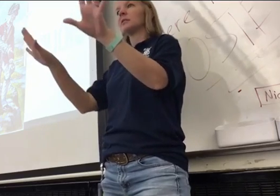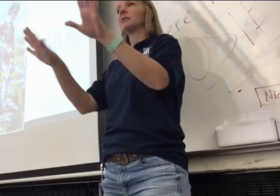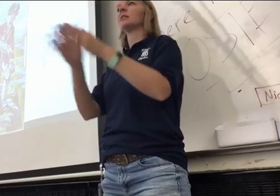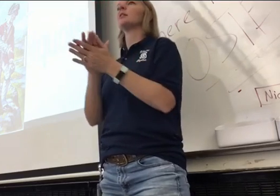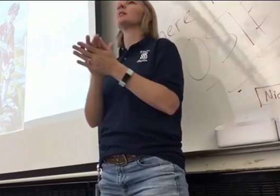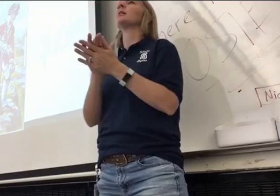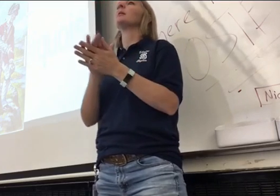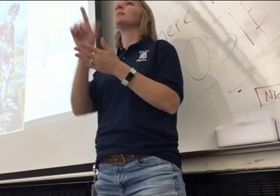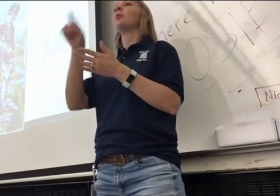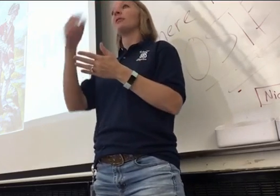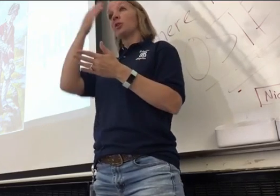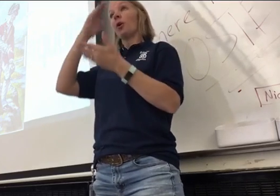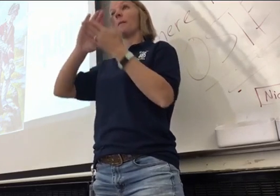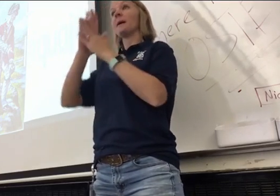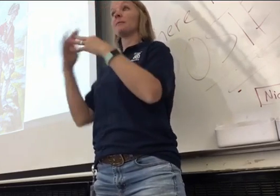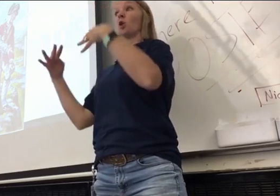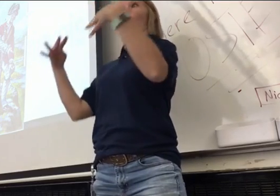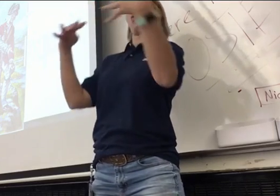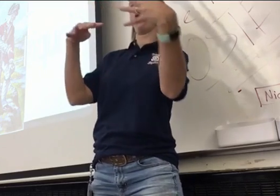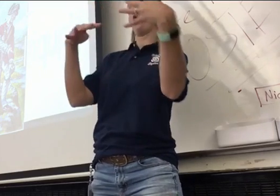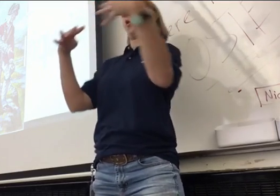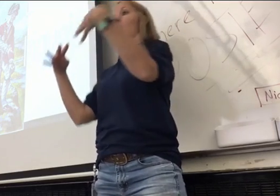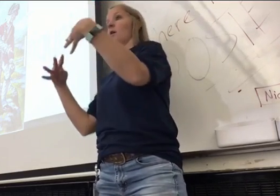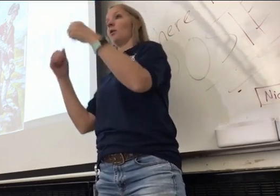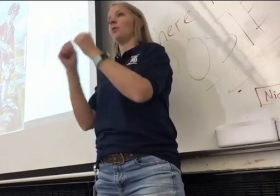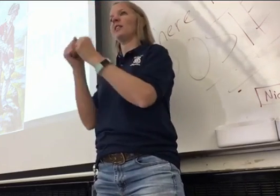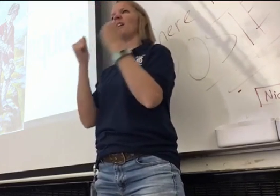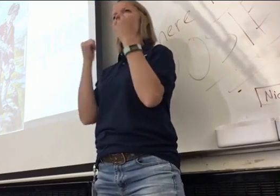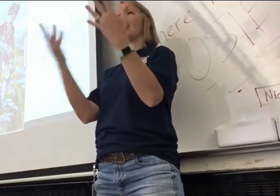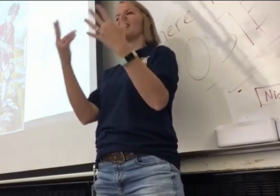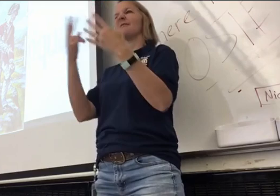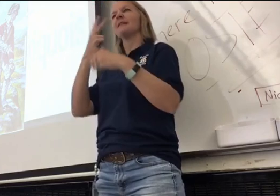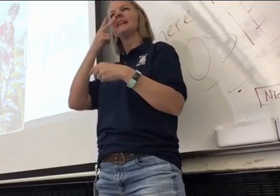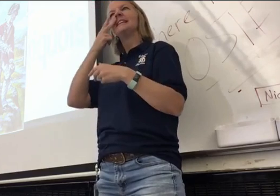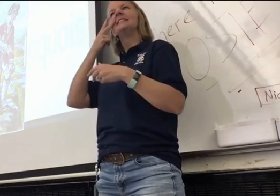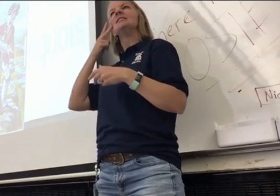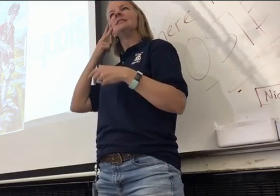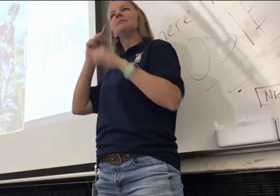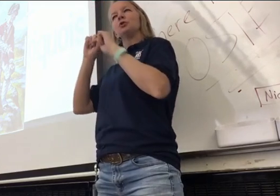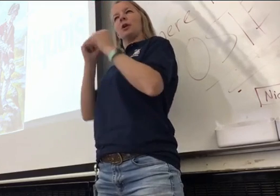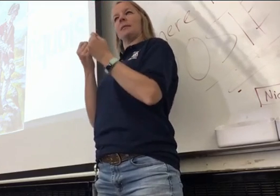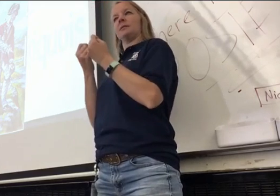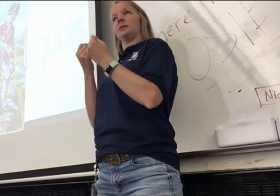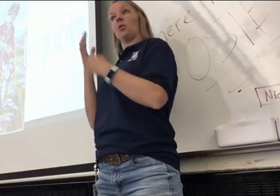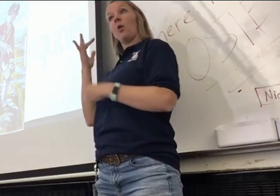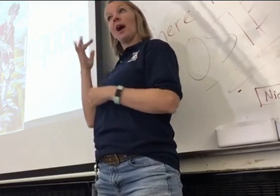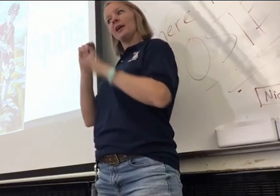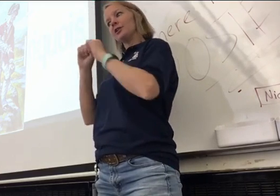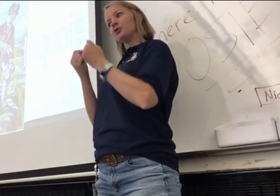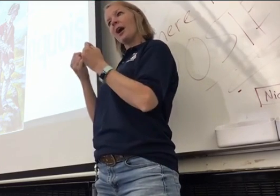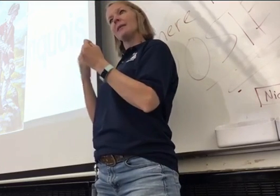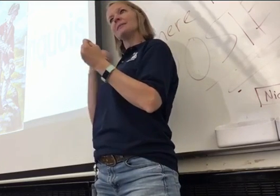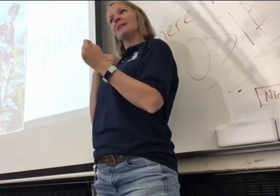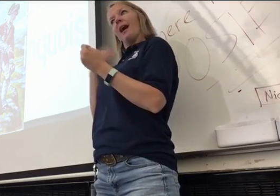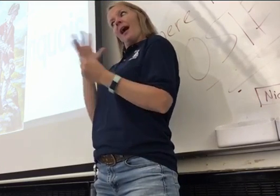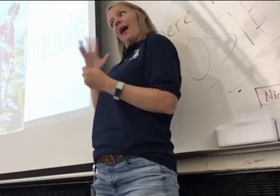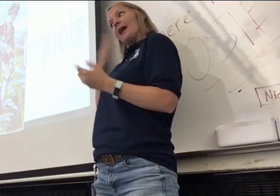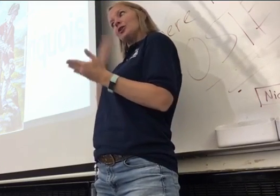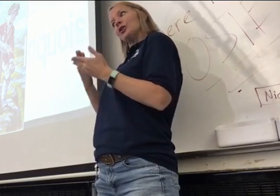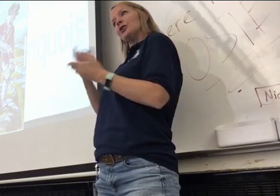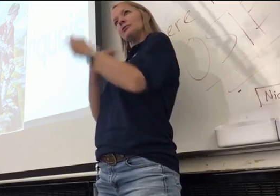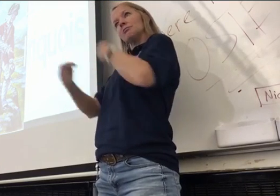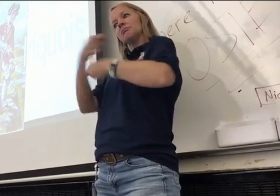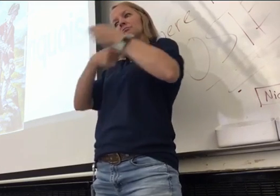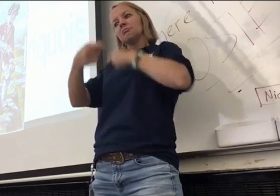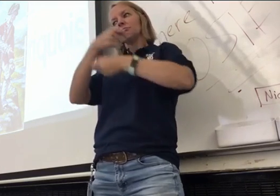know is this becomes a war with a bunch of other native tribes. And the reason why is because these tribes had good trade networks. They knew